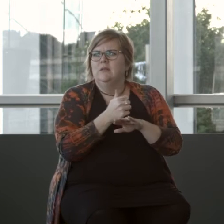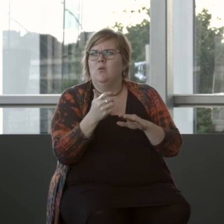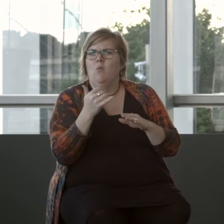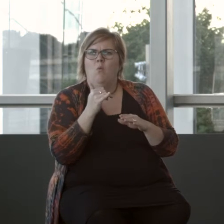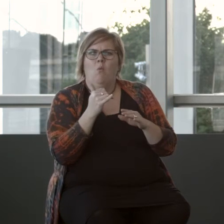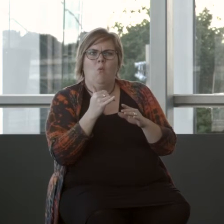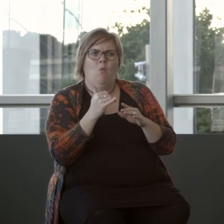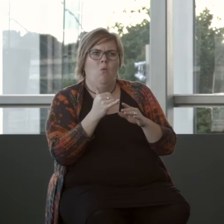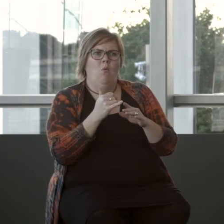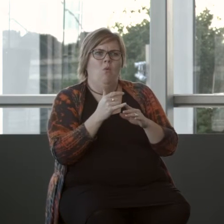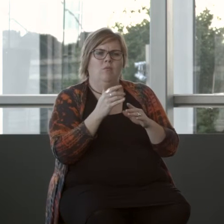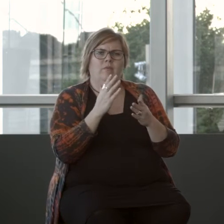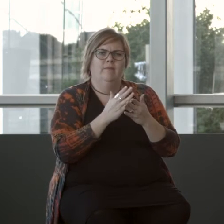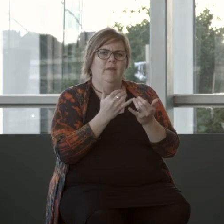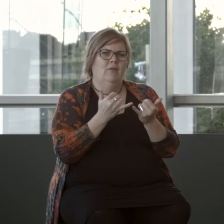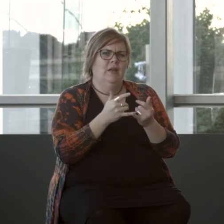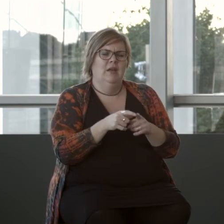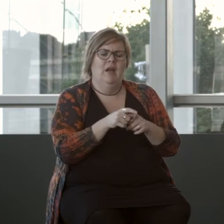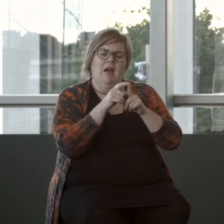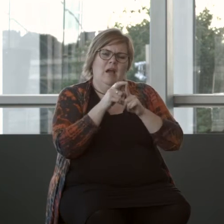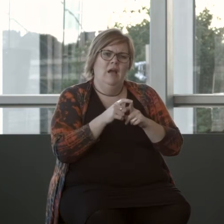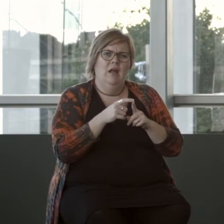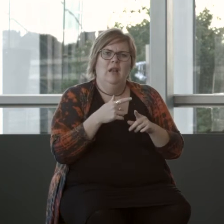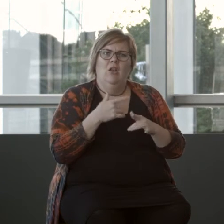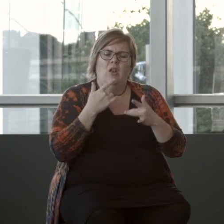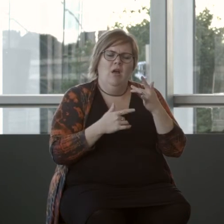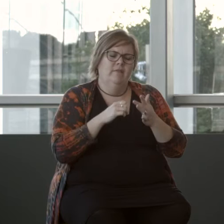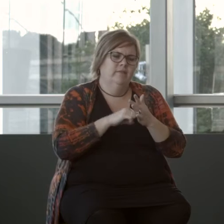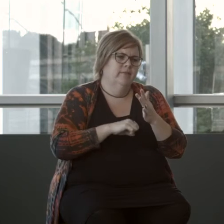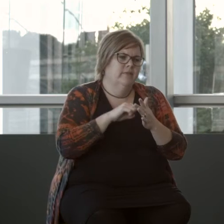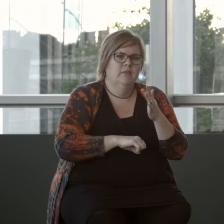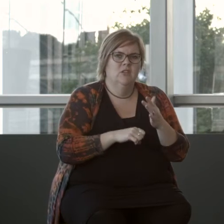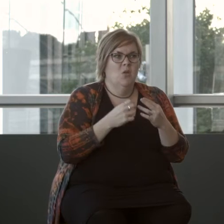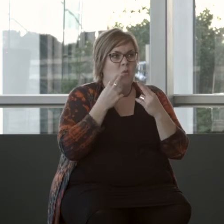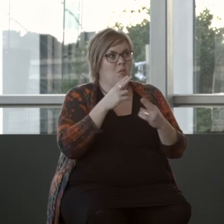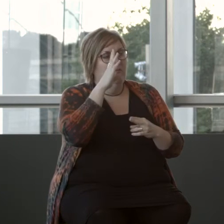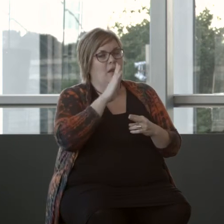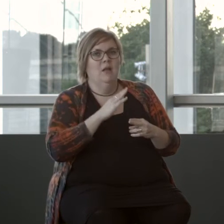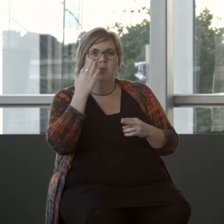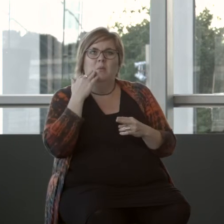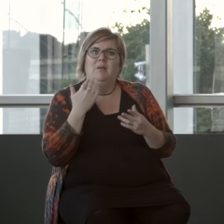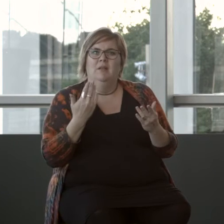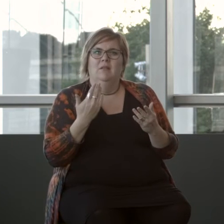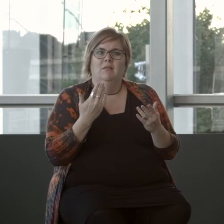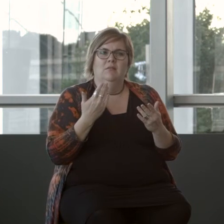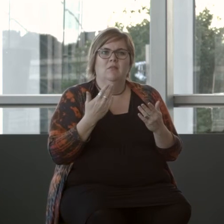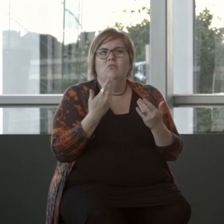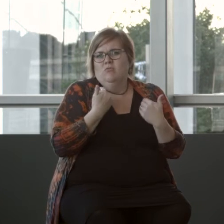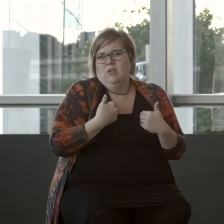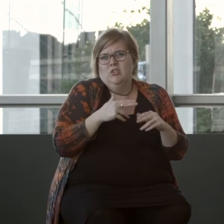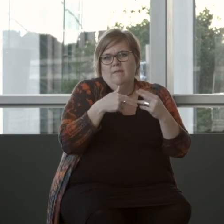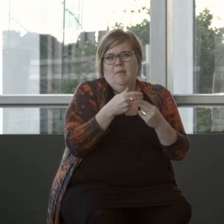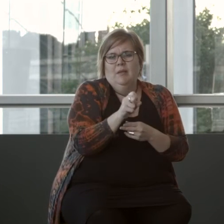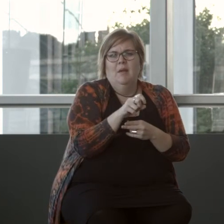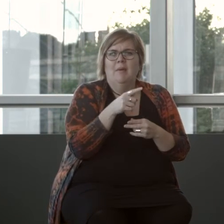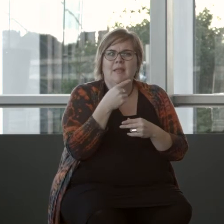overcome tragedy or anything like that. She was just a, you know, normal, everyday woman from quite a well-off family. But, you know, and